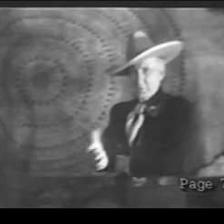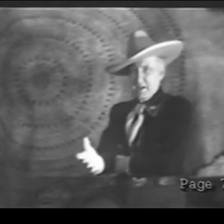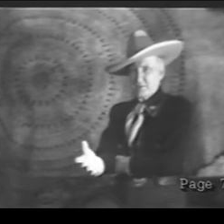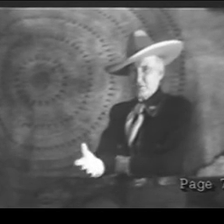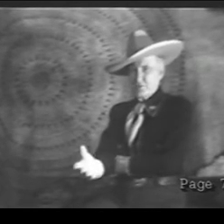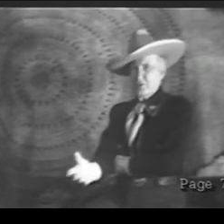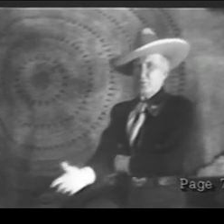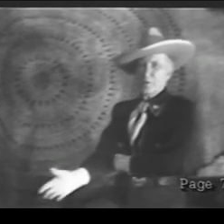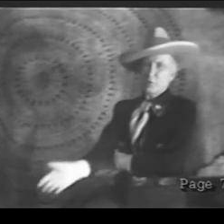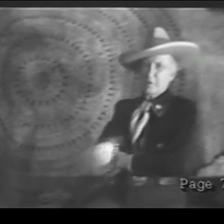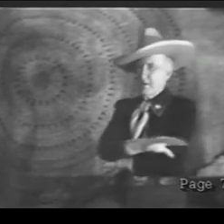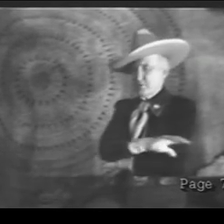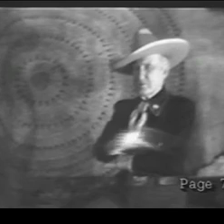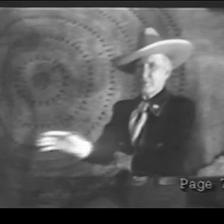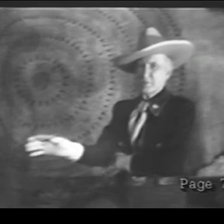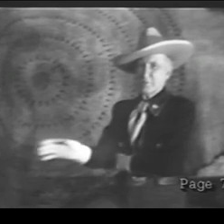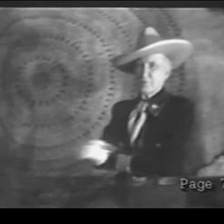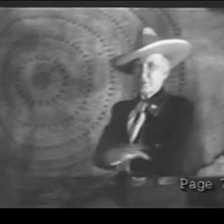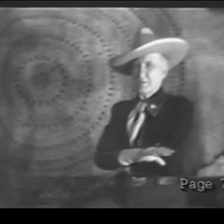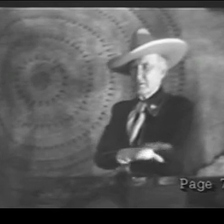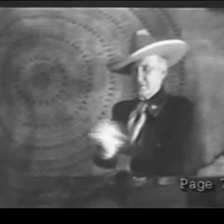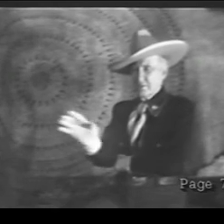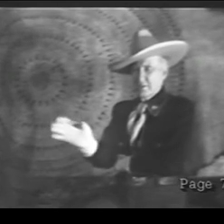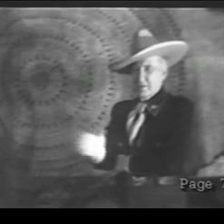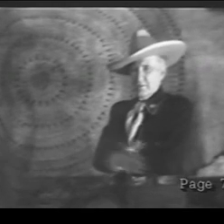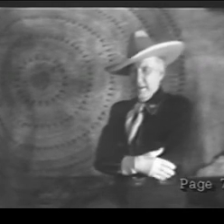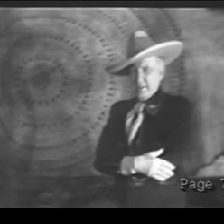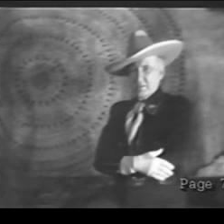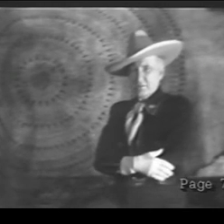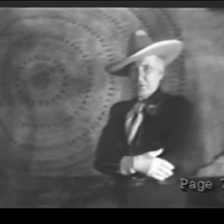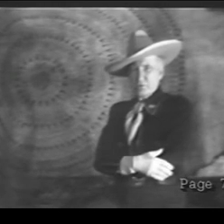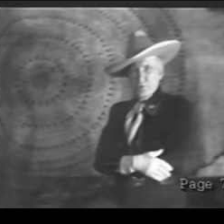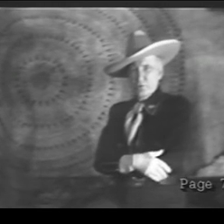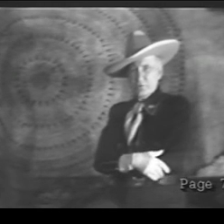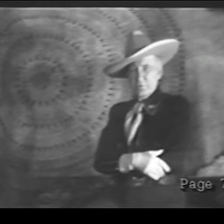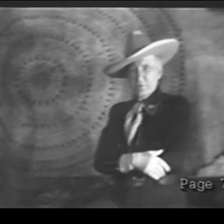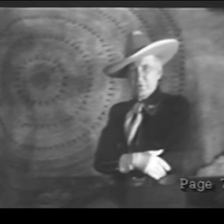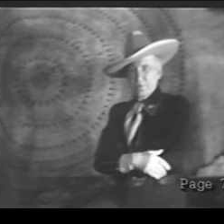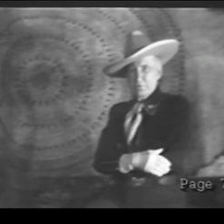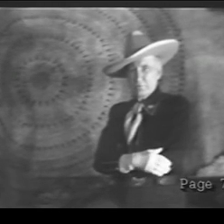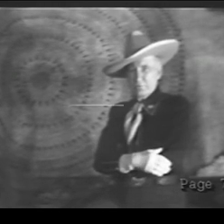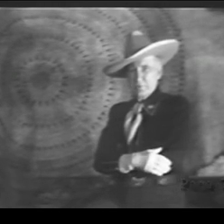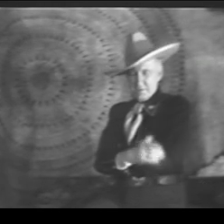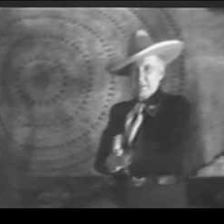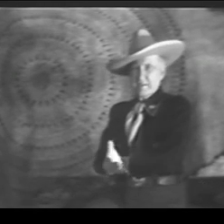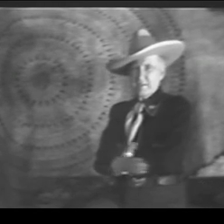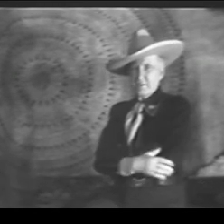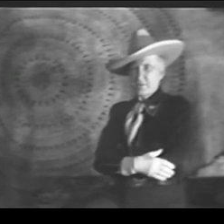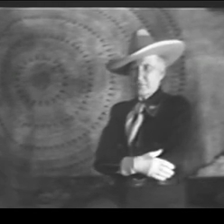been adjutant general of Wyoming, and I used to visit among those Indians and had a certain control over them, and let's say they had a